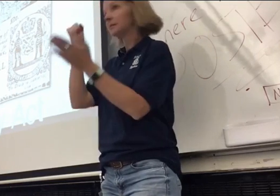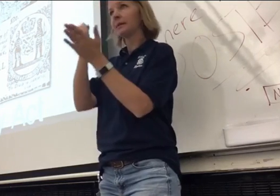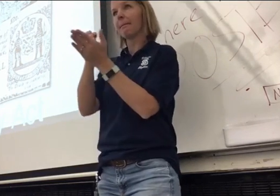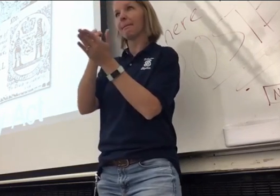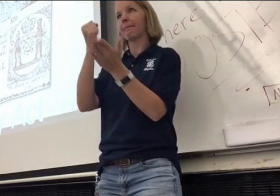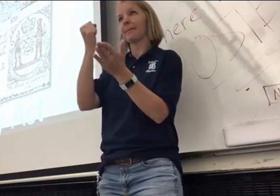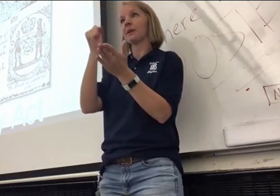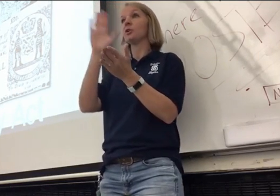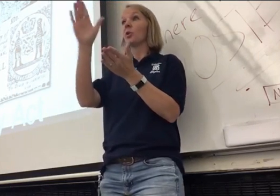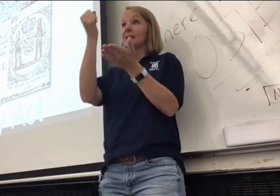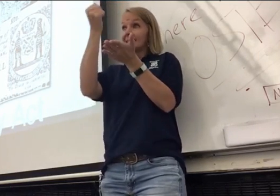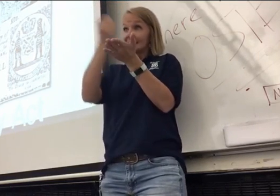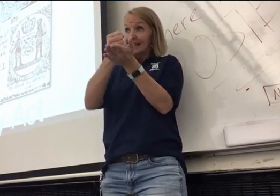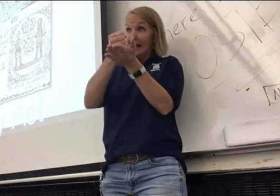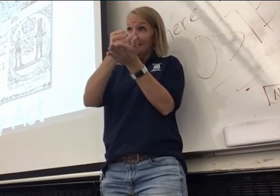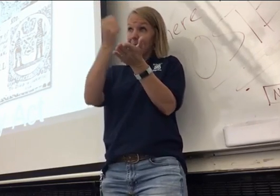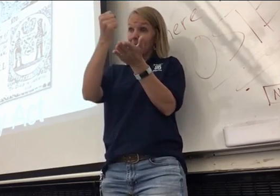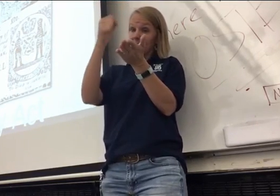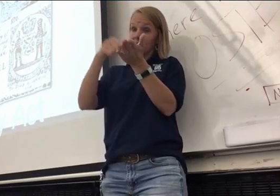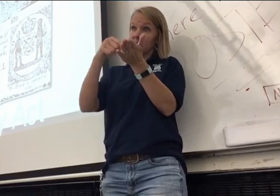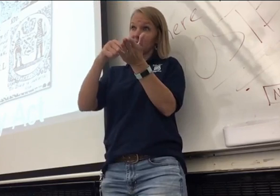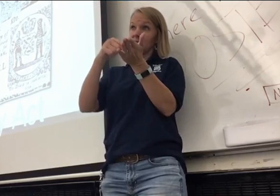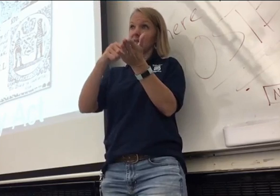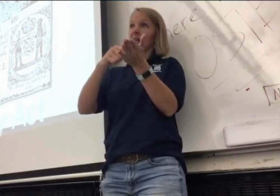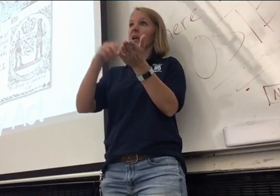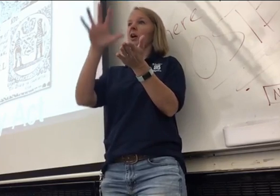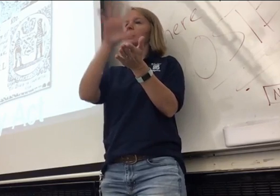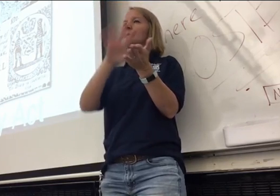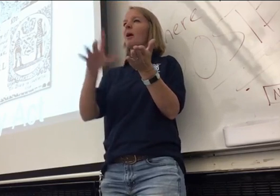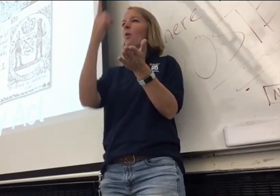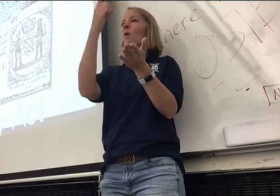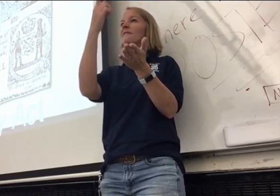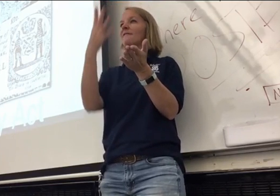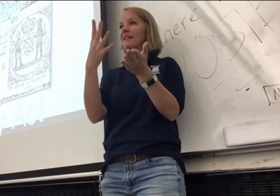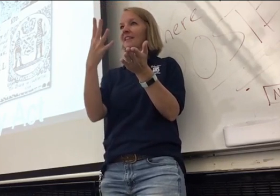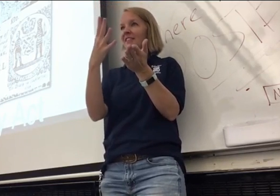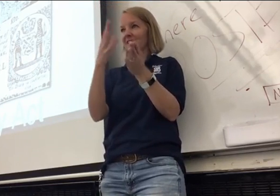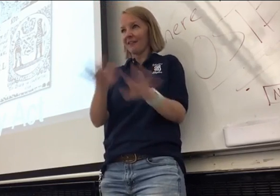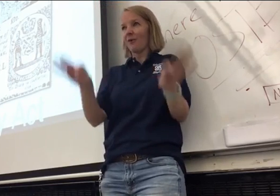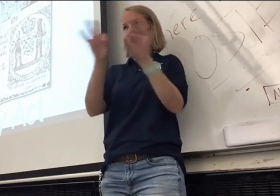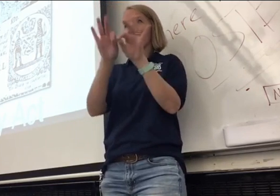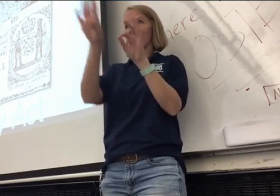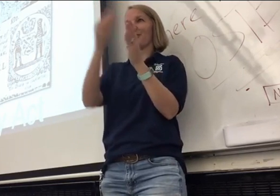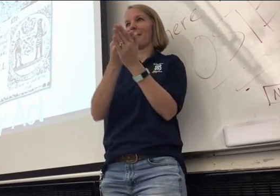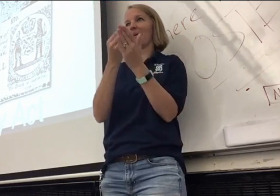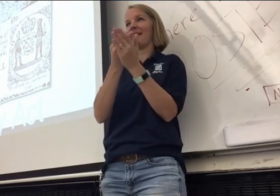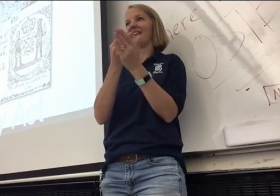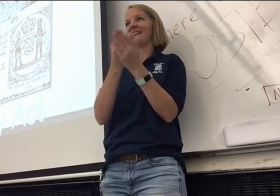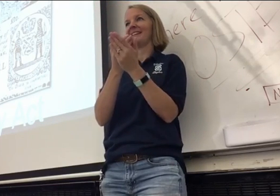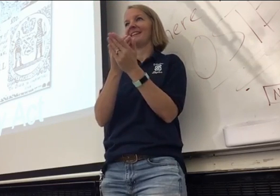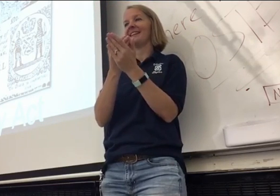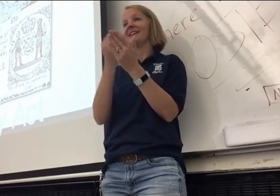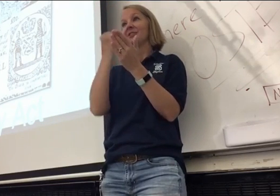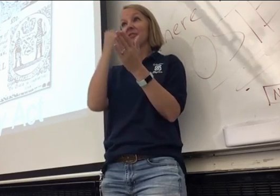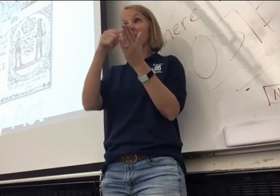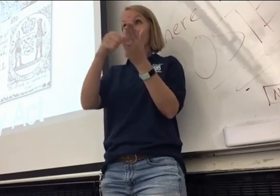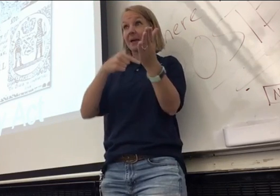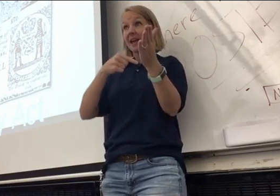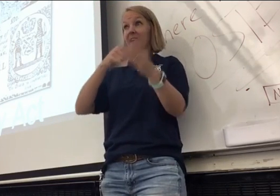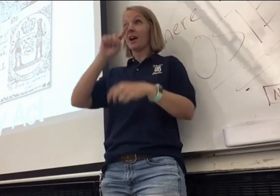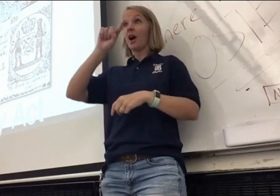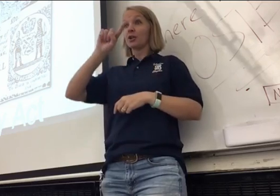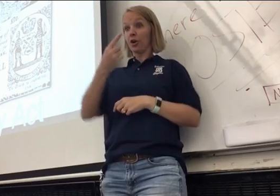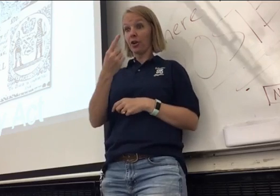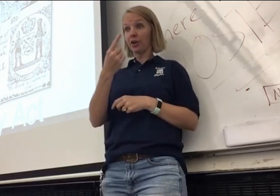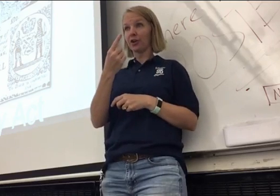your stamp actually was about 1/5 of the worth of your amount of money. So if you're paid $1,